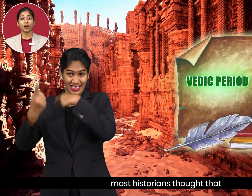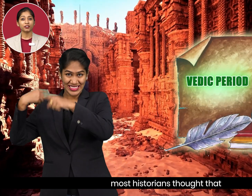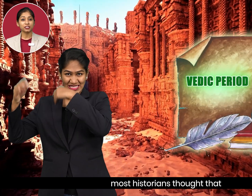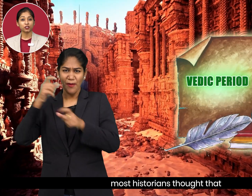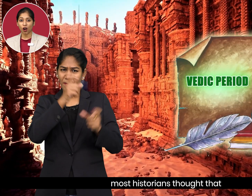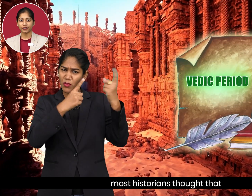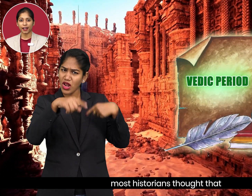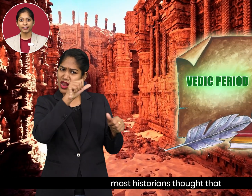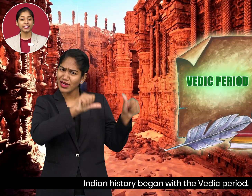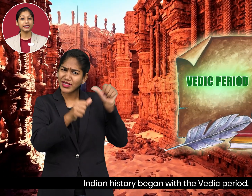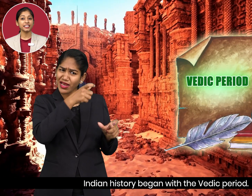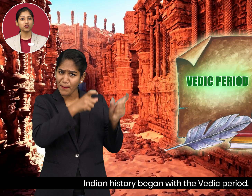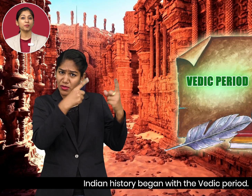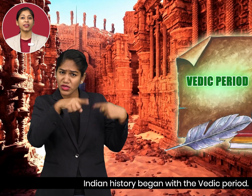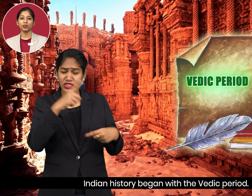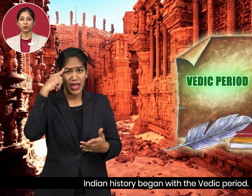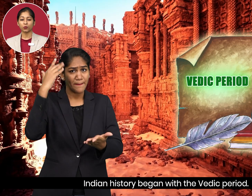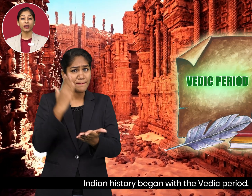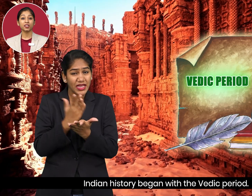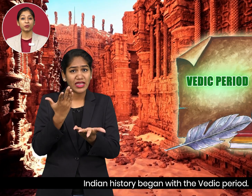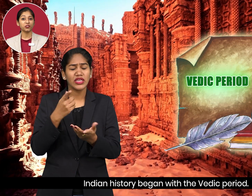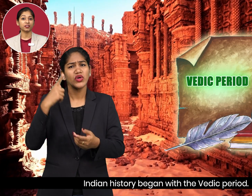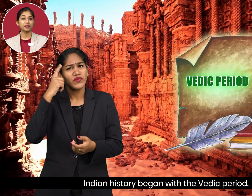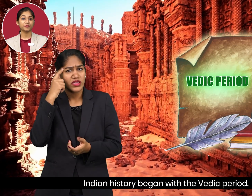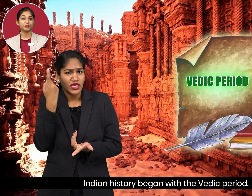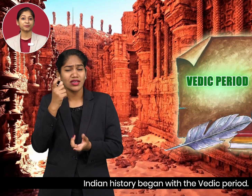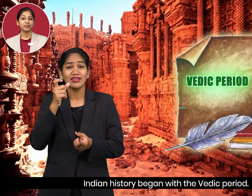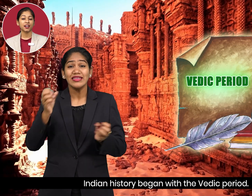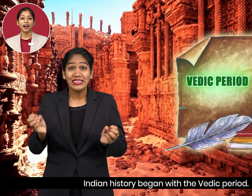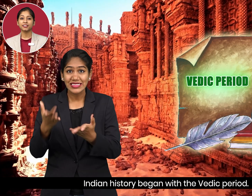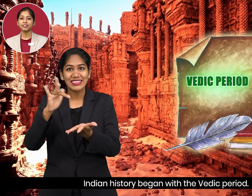most historians thought that Indian history began with the Vedic period.